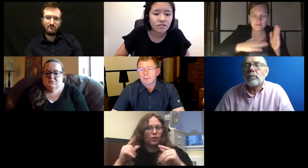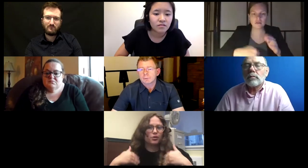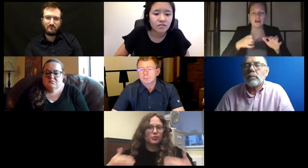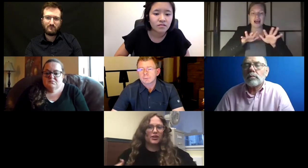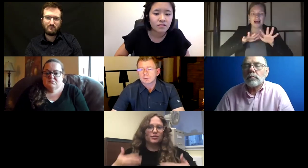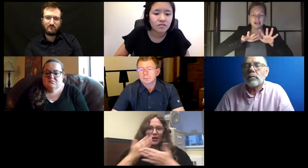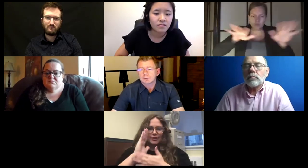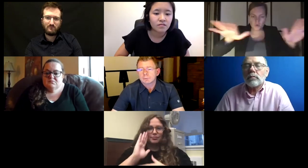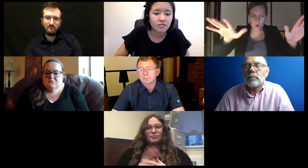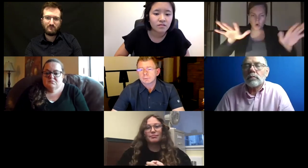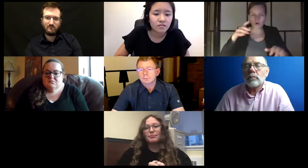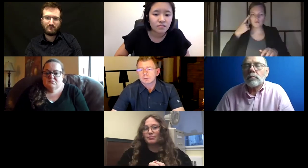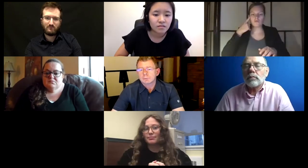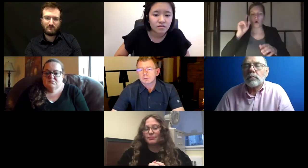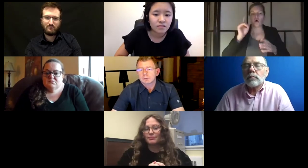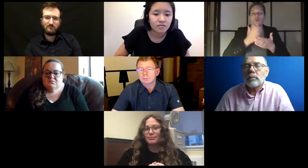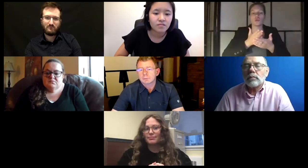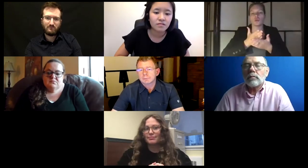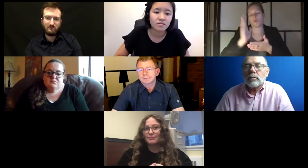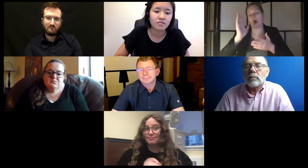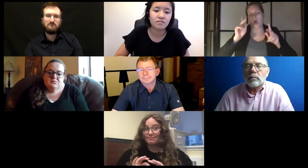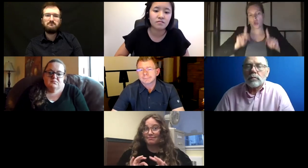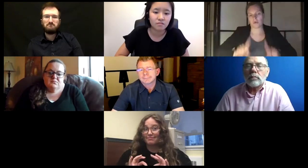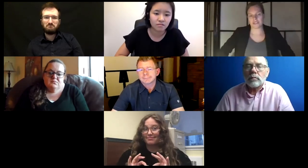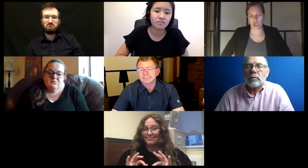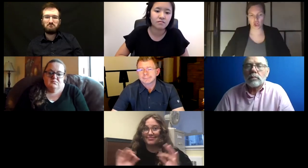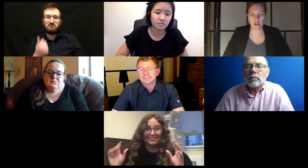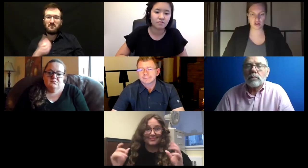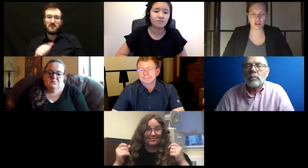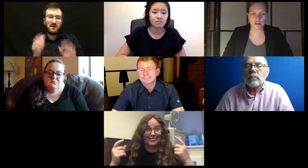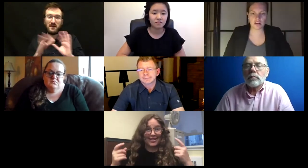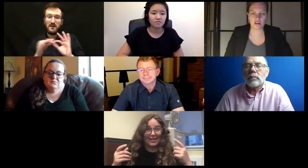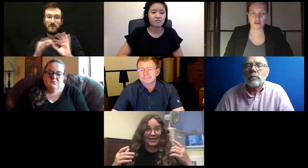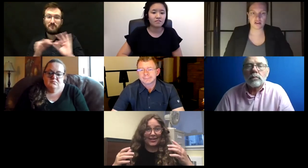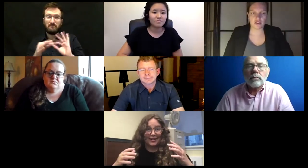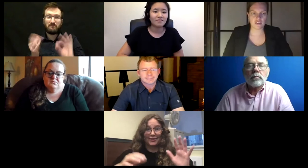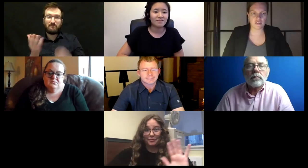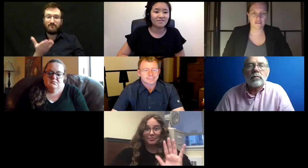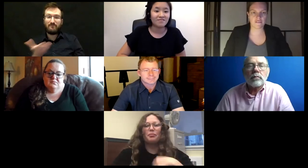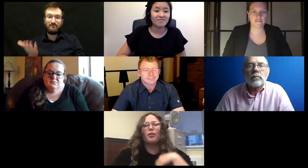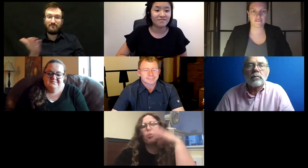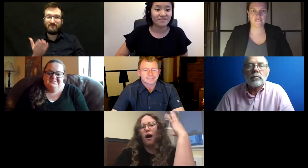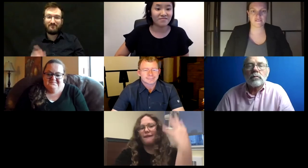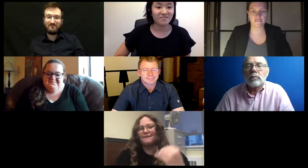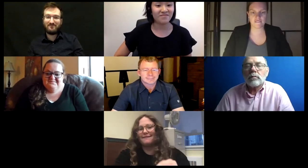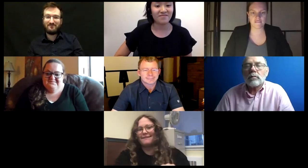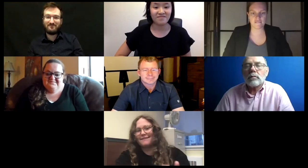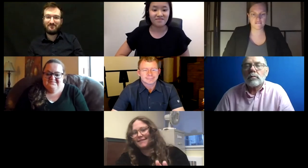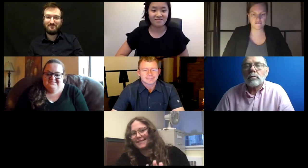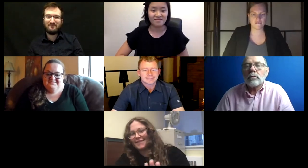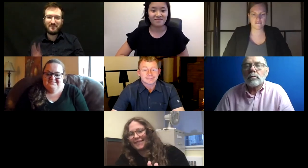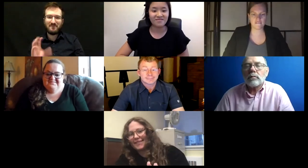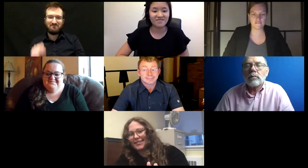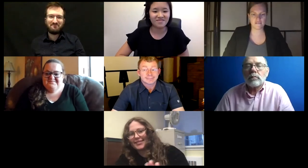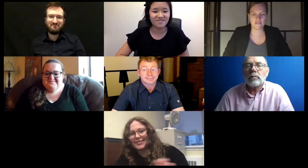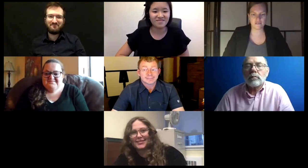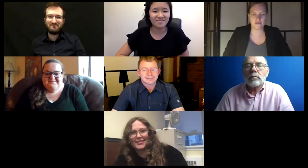to be able to support deaf individuals and their rights and gaining those soft skills. Sure.